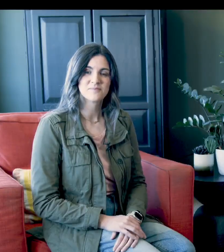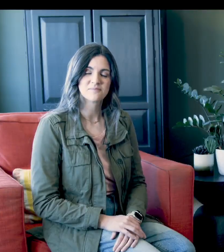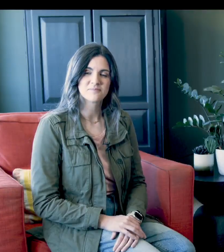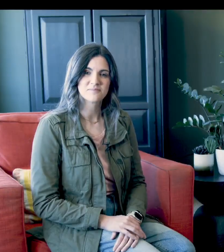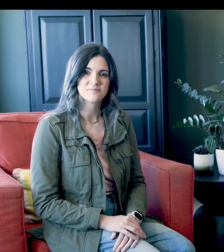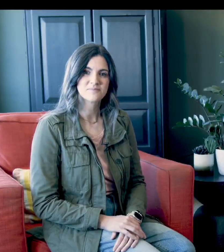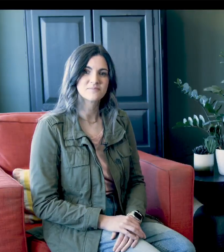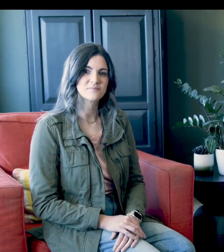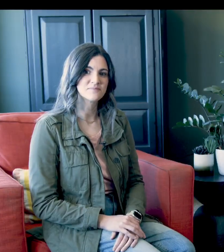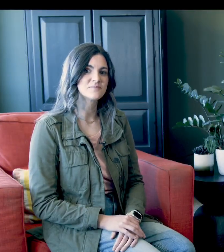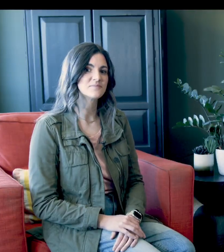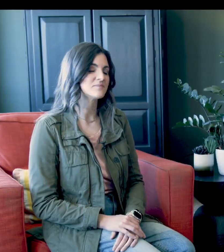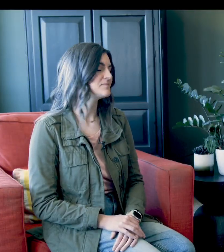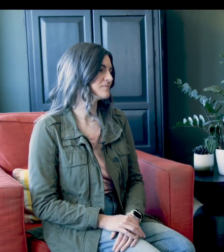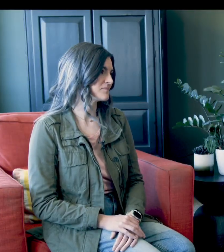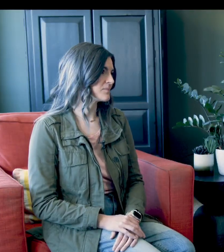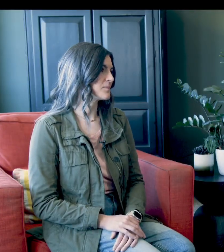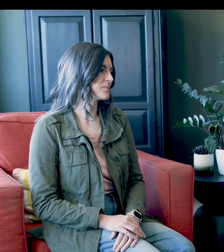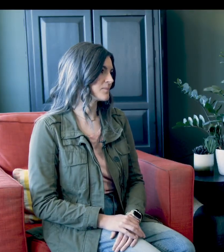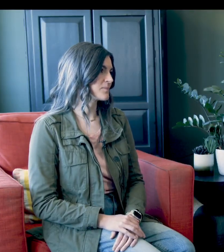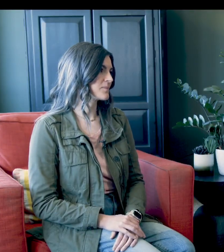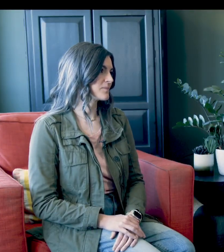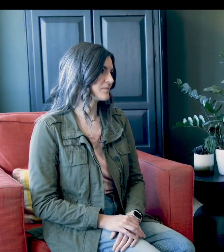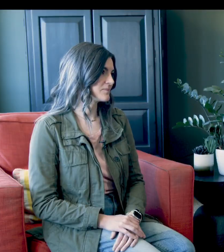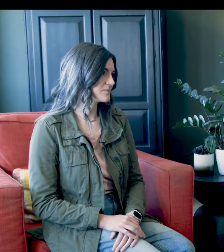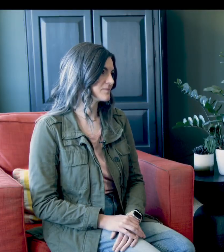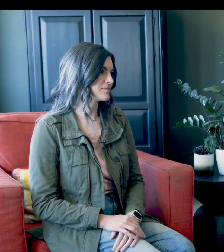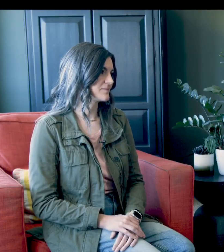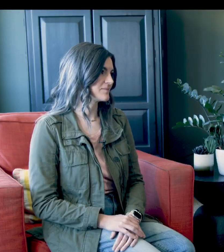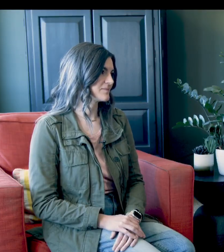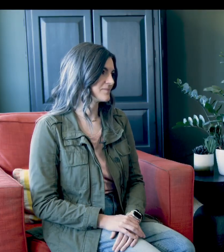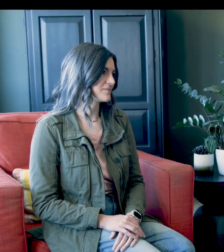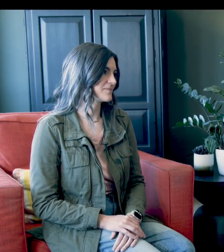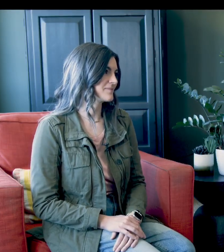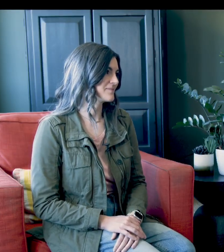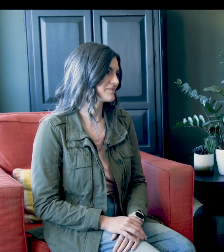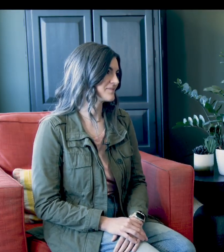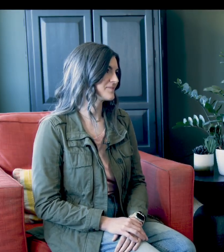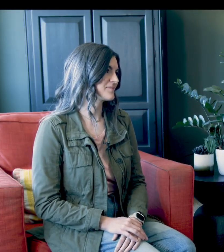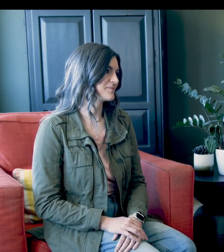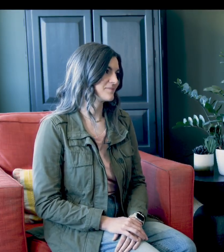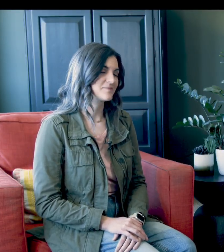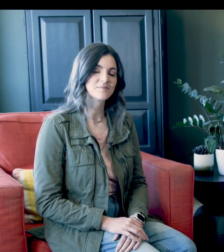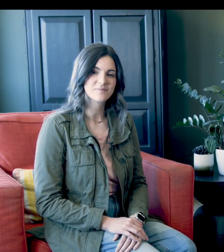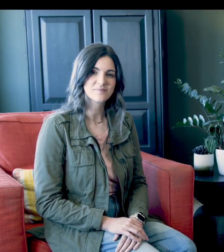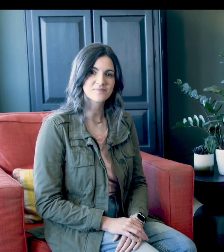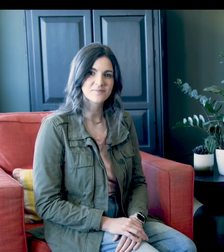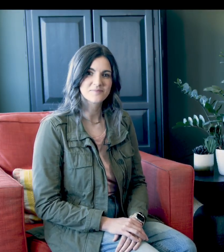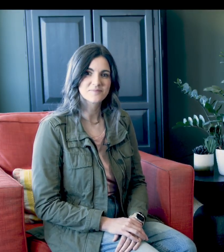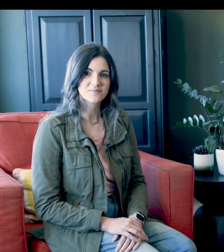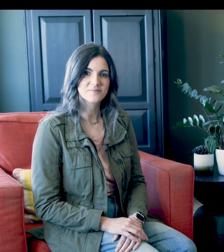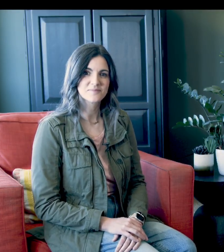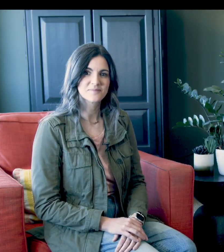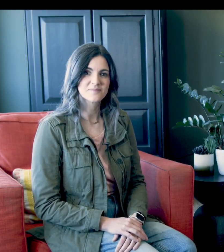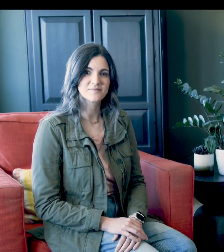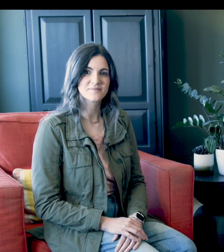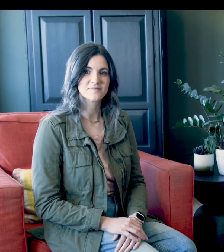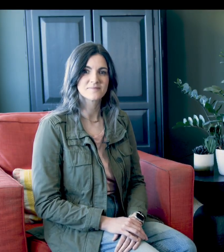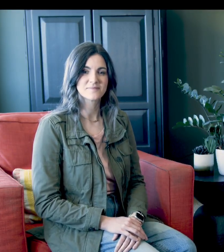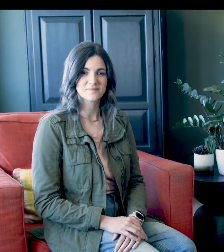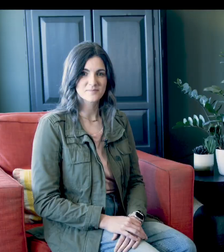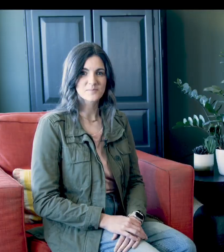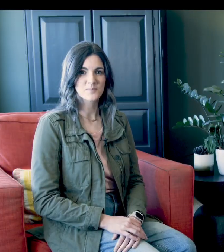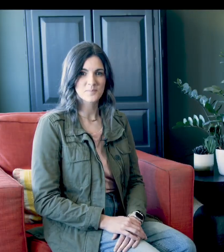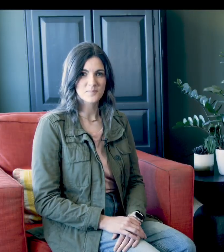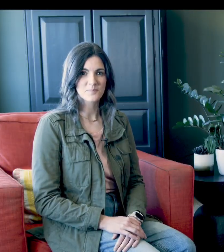here's something we're really grateful for. Our first estimates on the minimum renovations we need